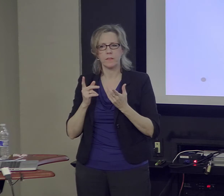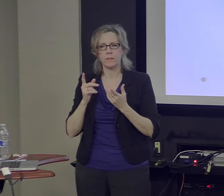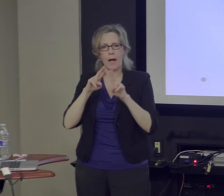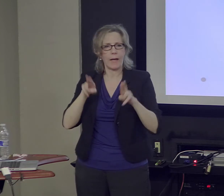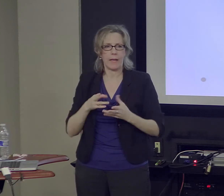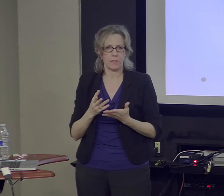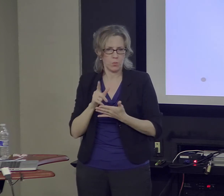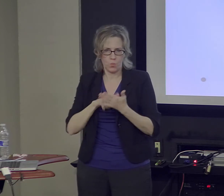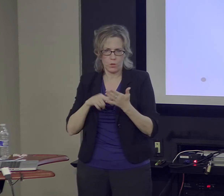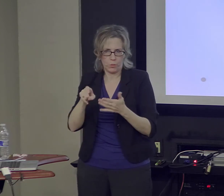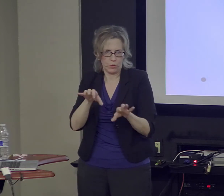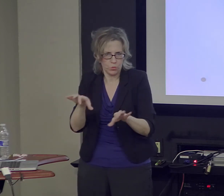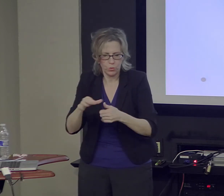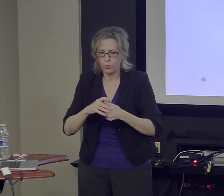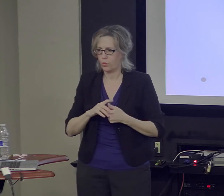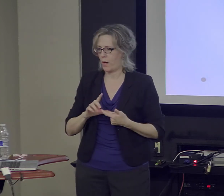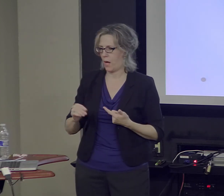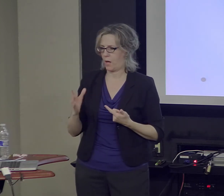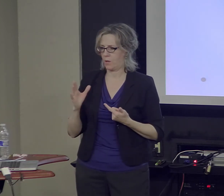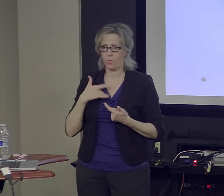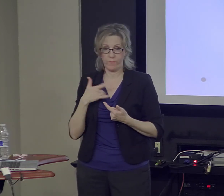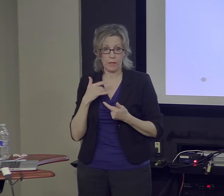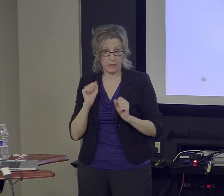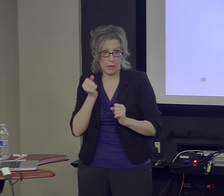what is the most effective way of